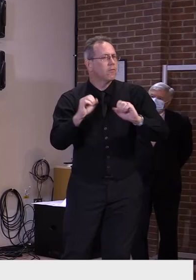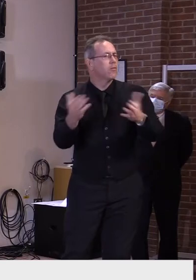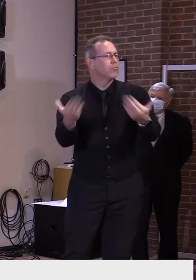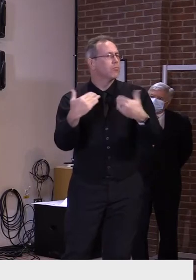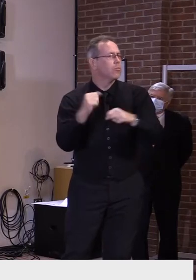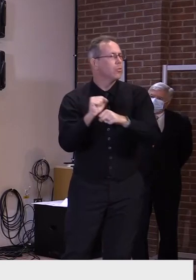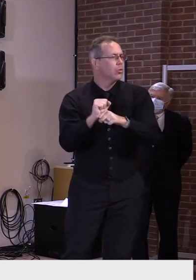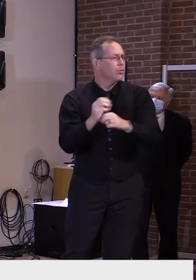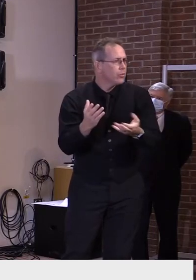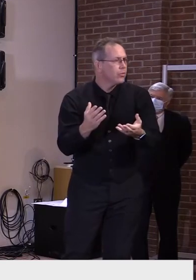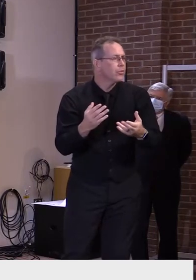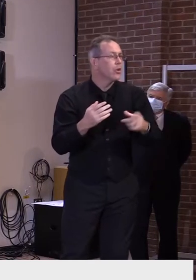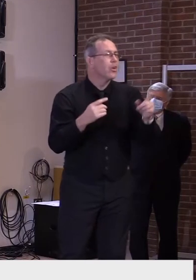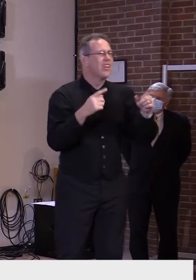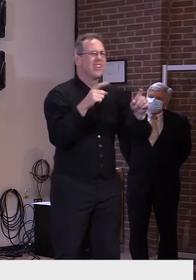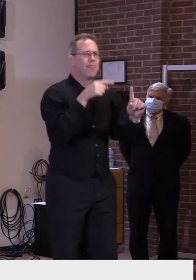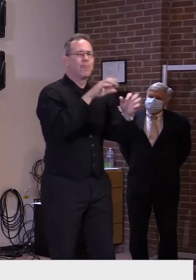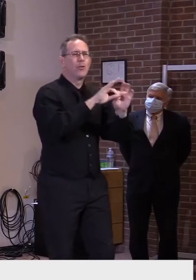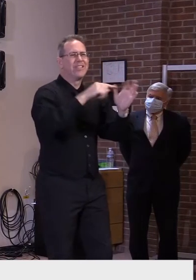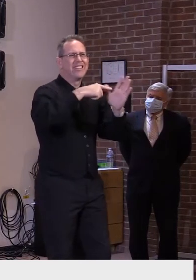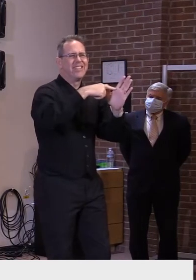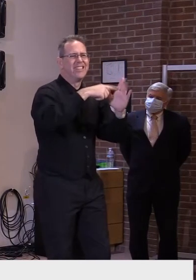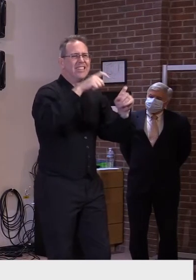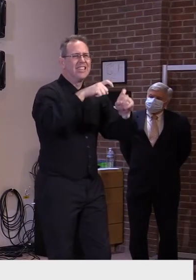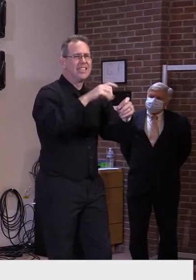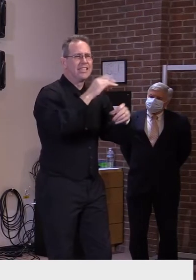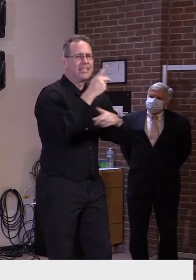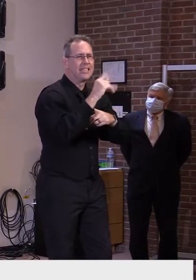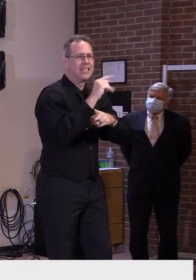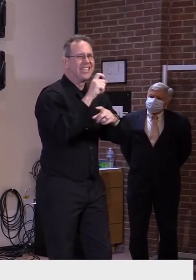years, and not days and weeks.